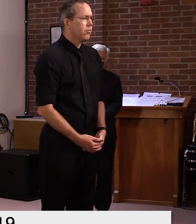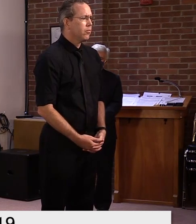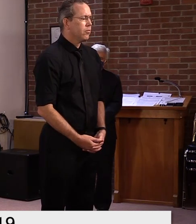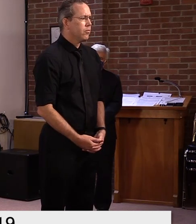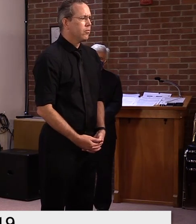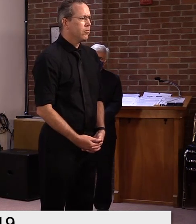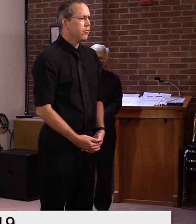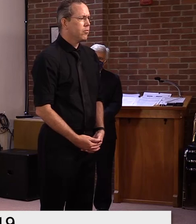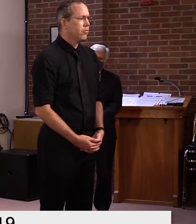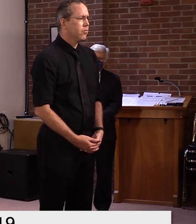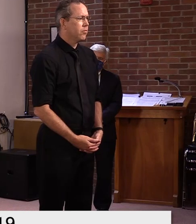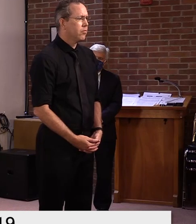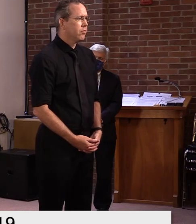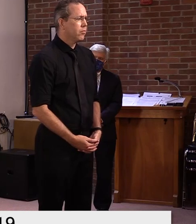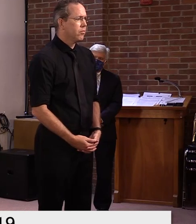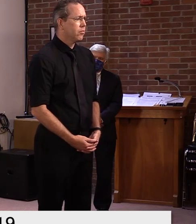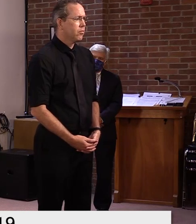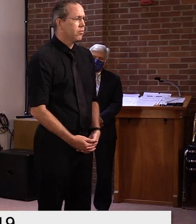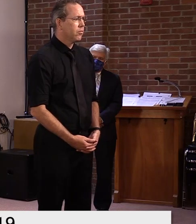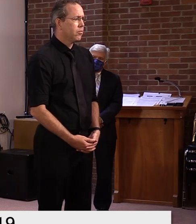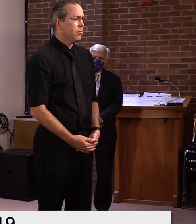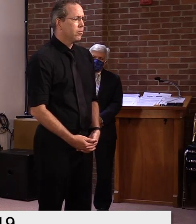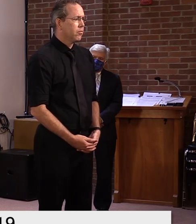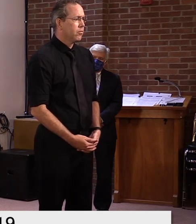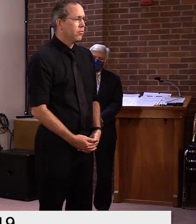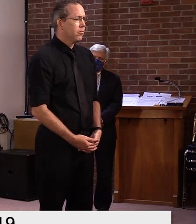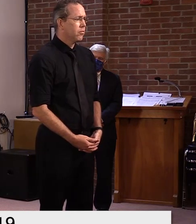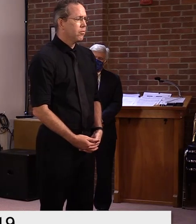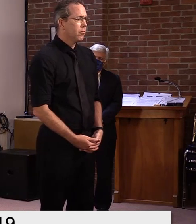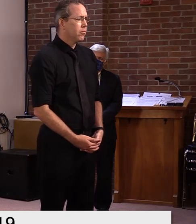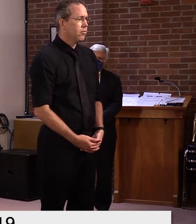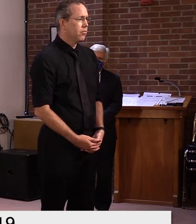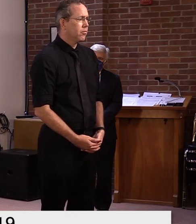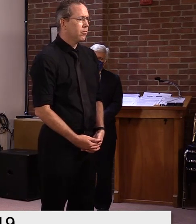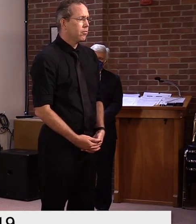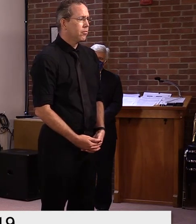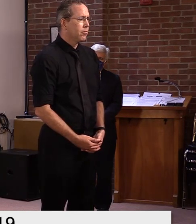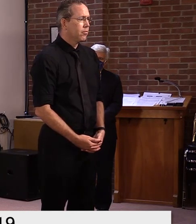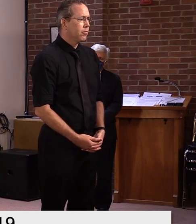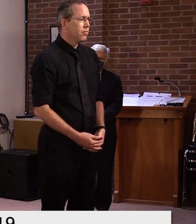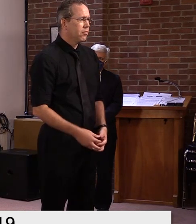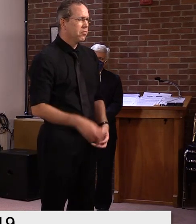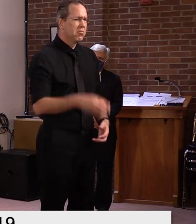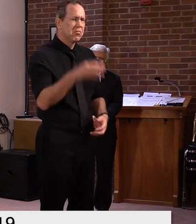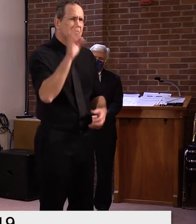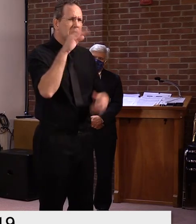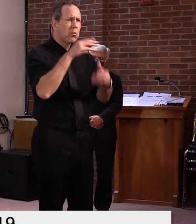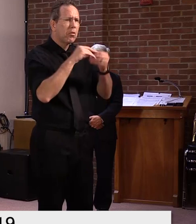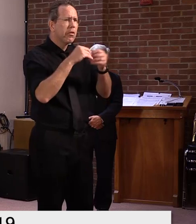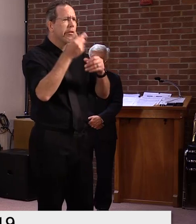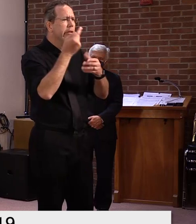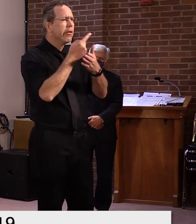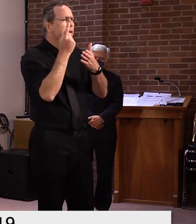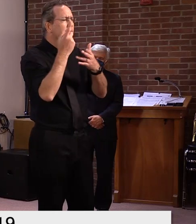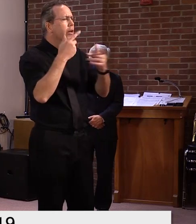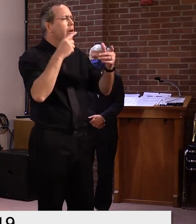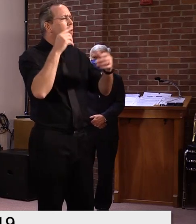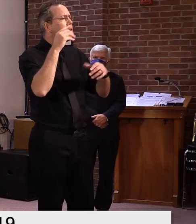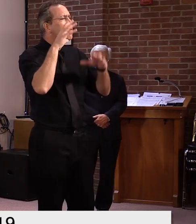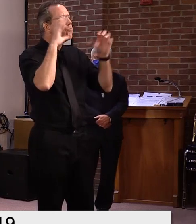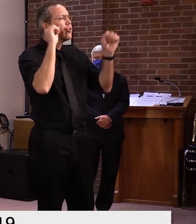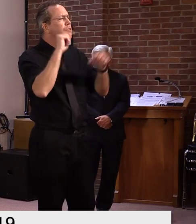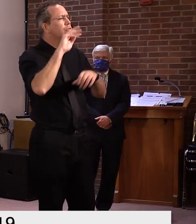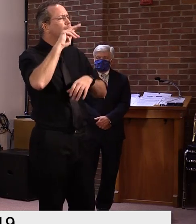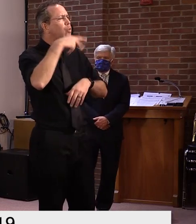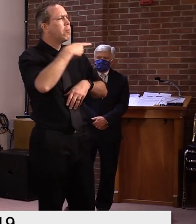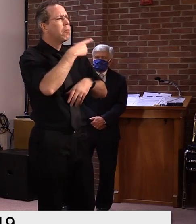to allocate that money, and I'm wondering whether the federal funds are actually moving. Yeah, Joe, we just submitted our application